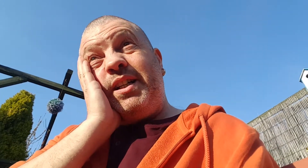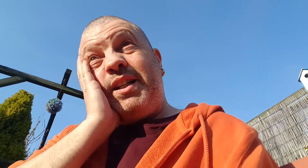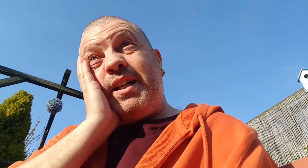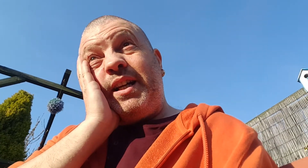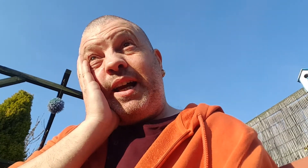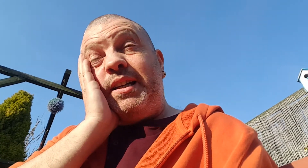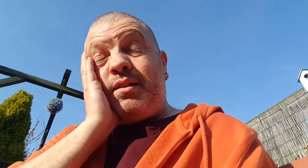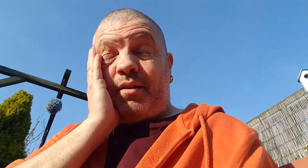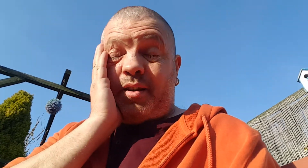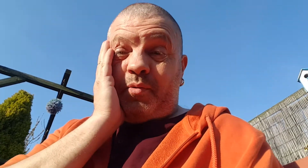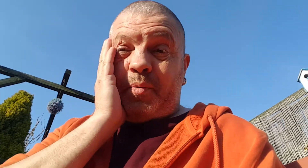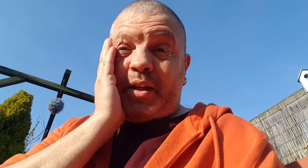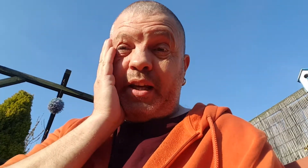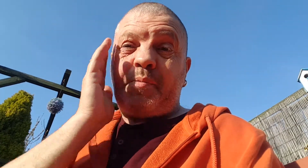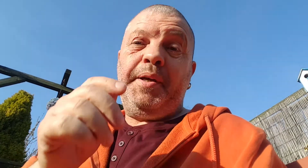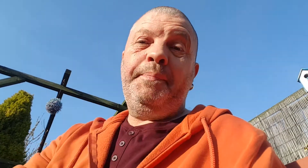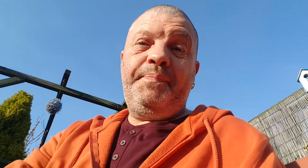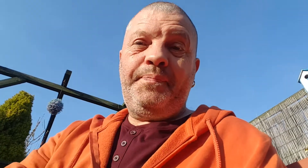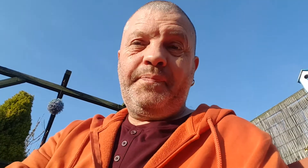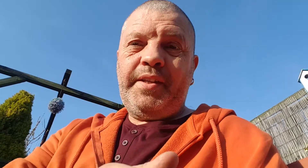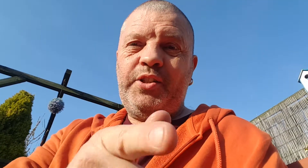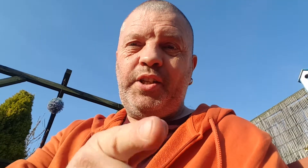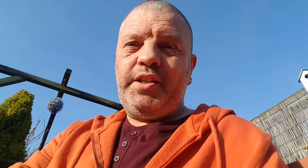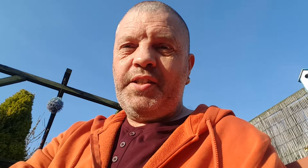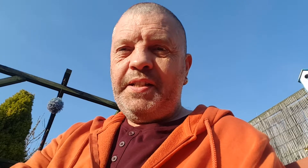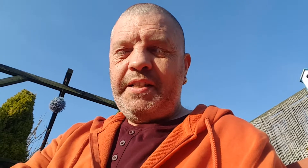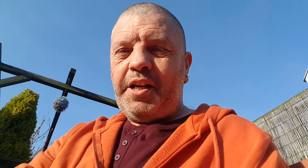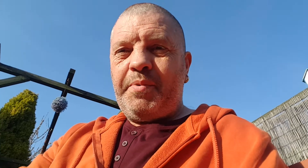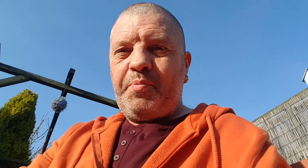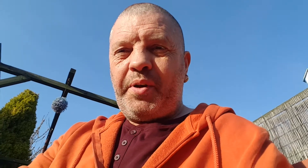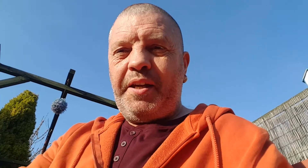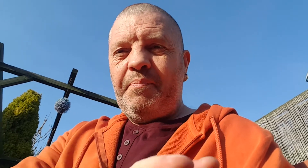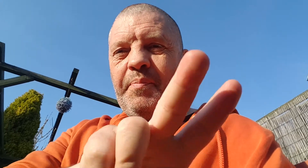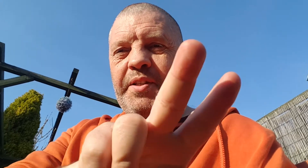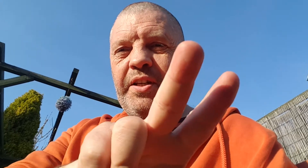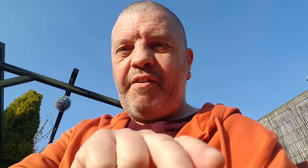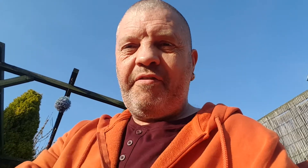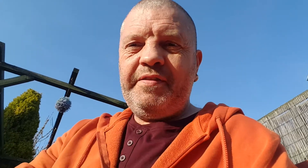8. I think will be the next bit. Cheers. I've been Springy. Peace and love.